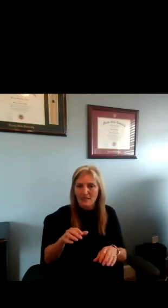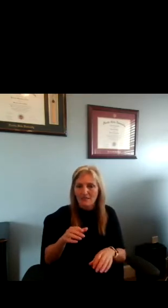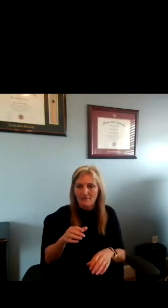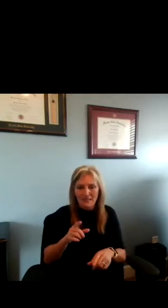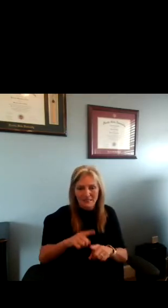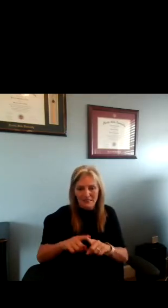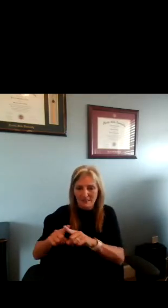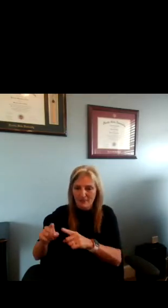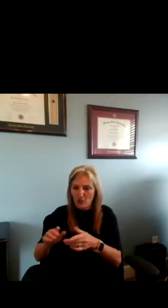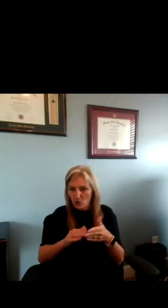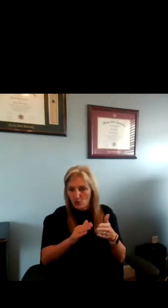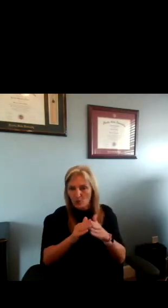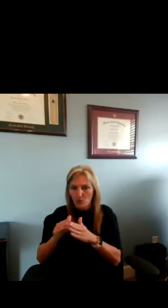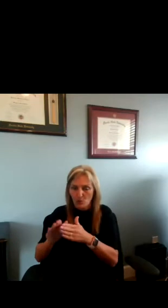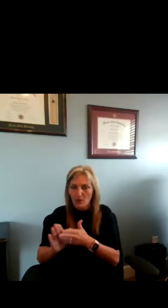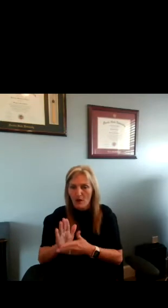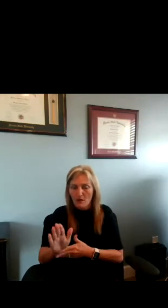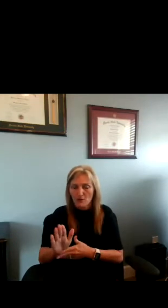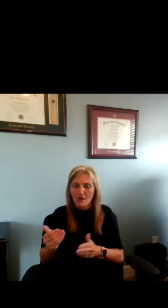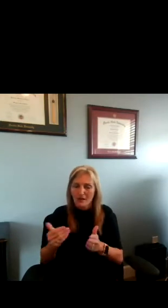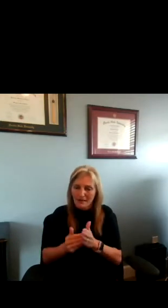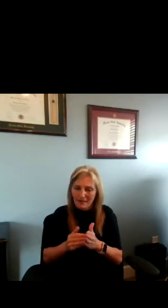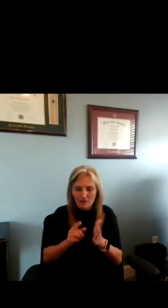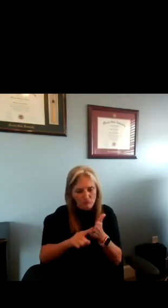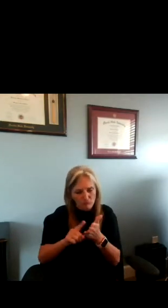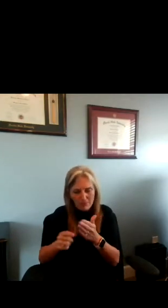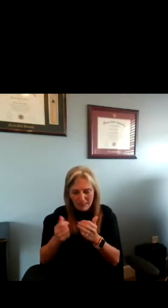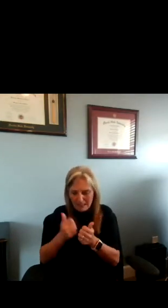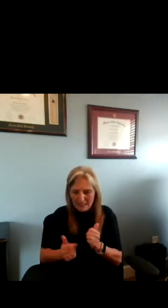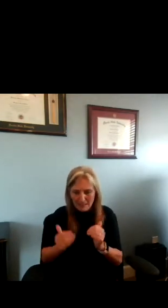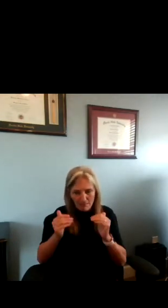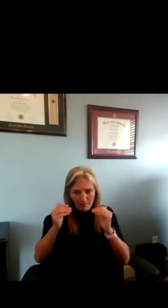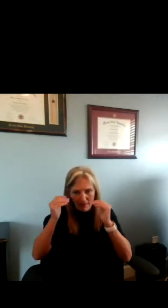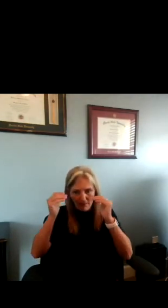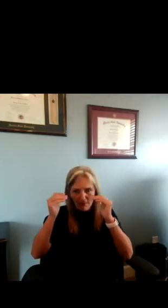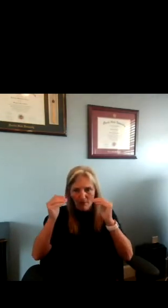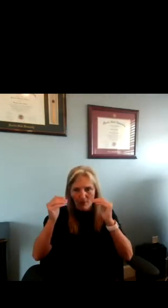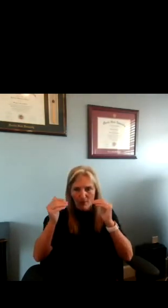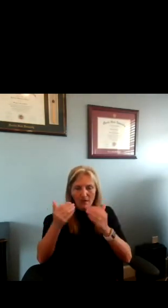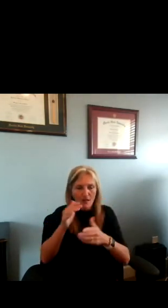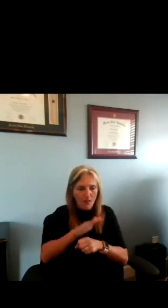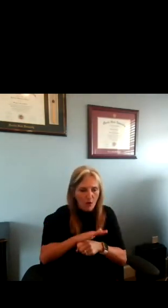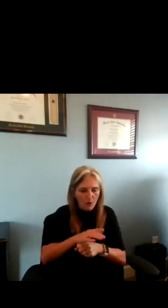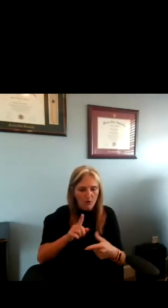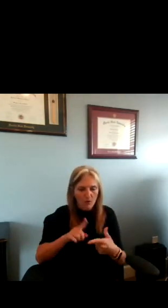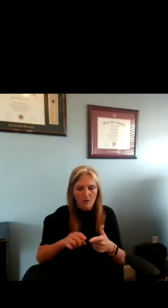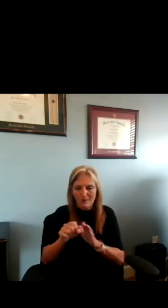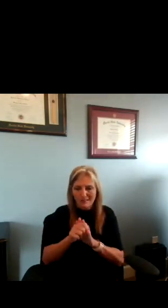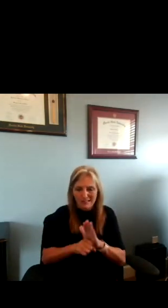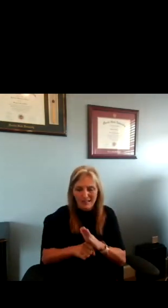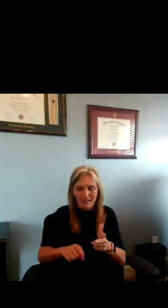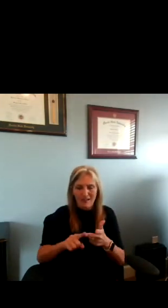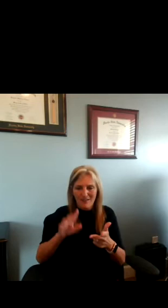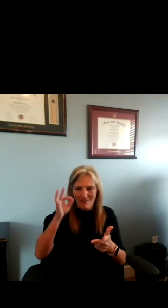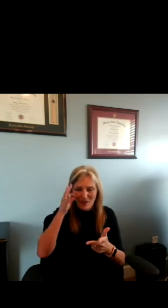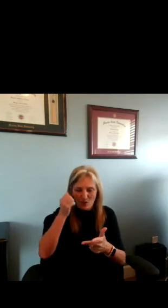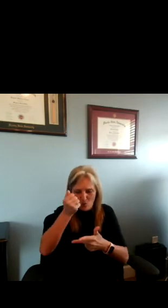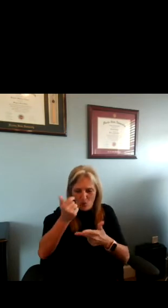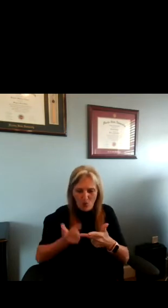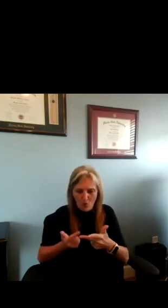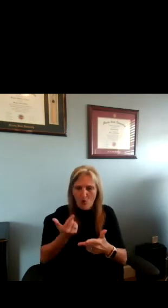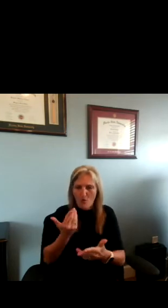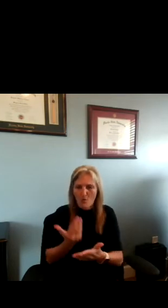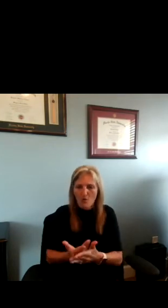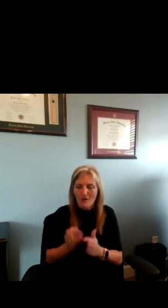again, research at every level, local, state, federal, proves that